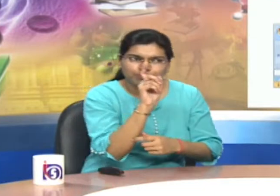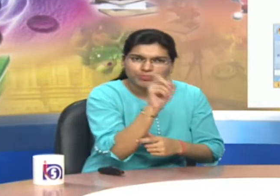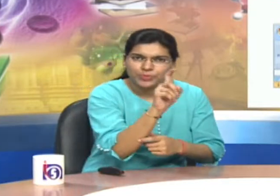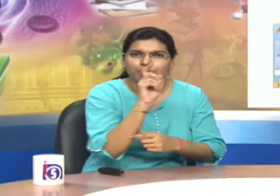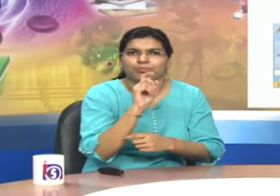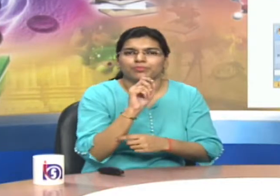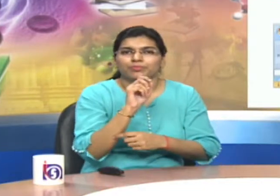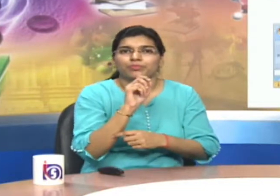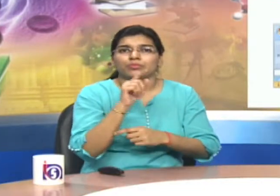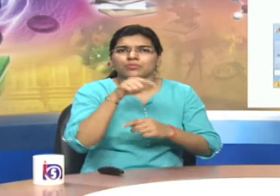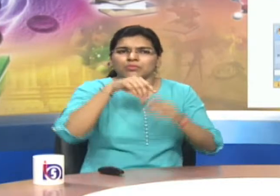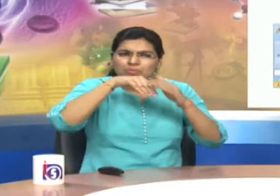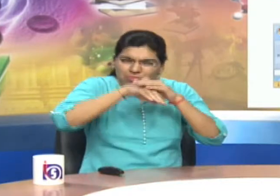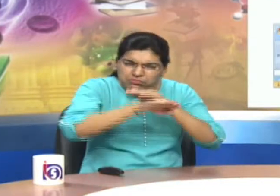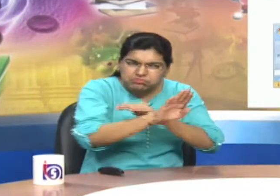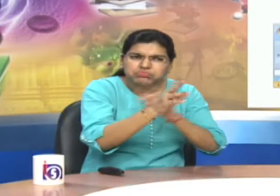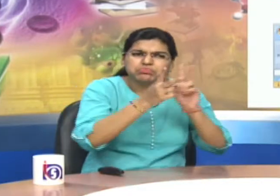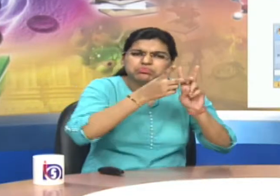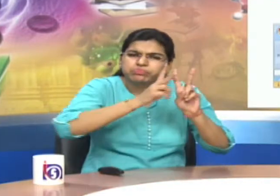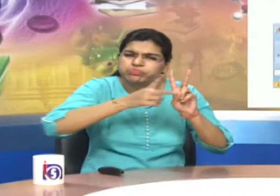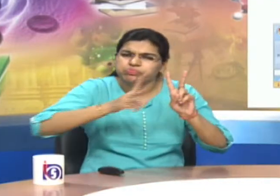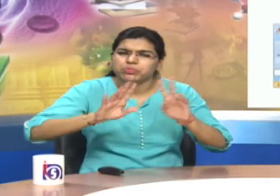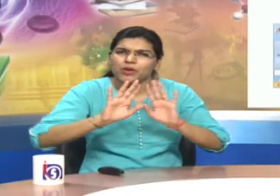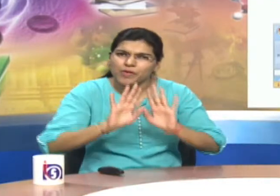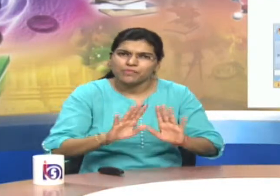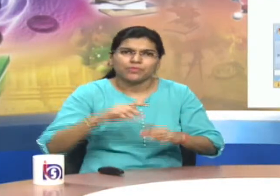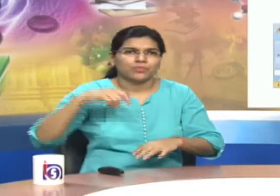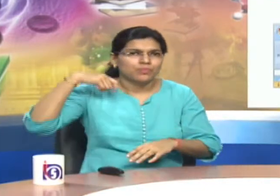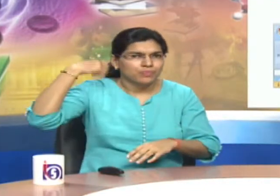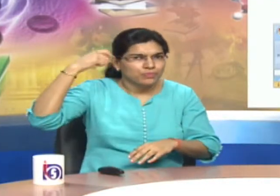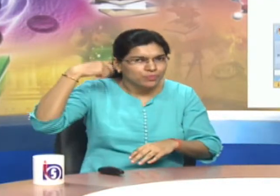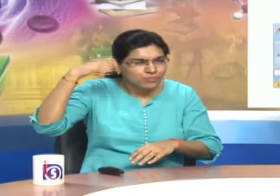click on that clip art, then you will get different